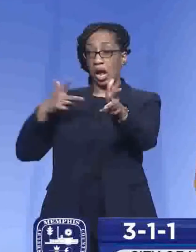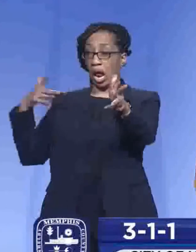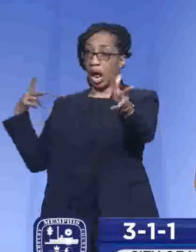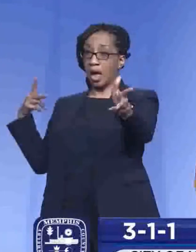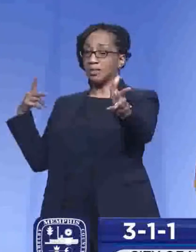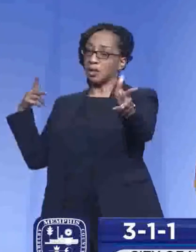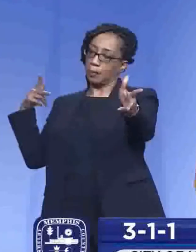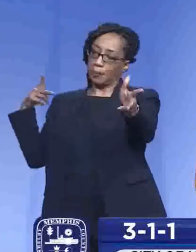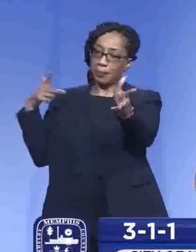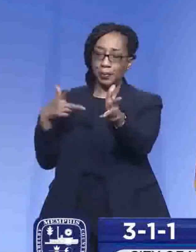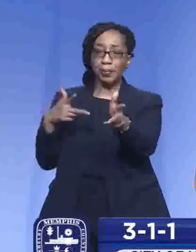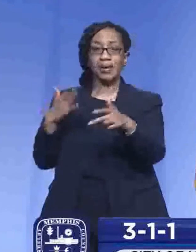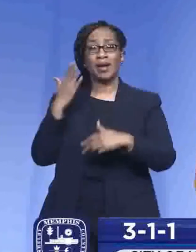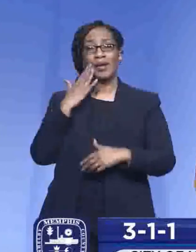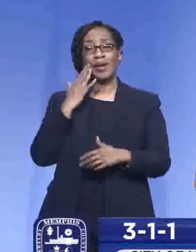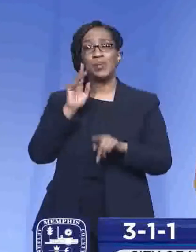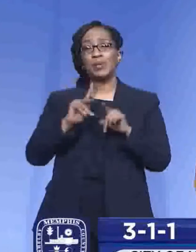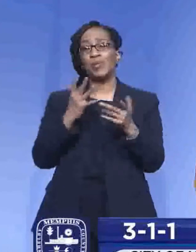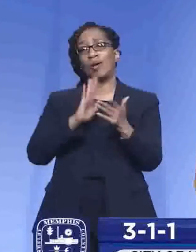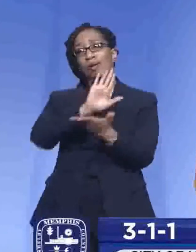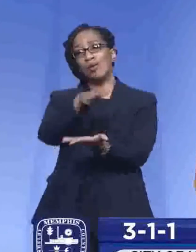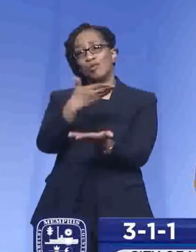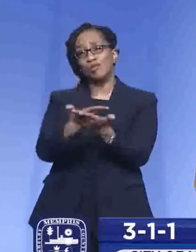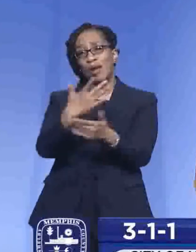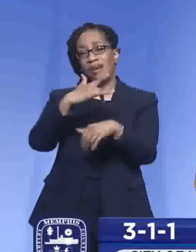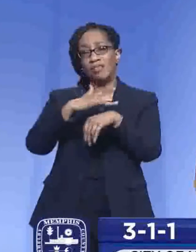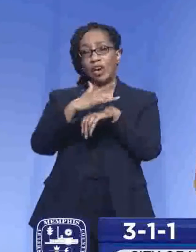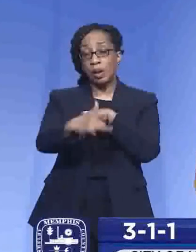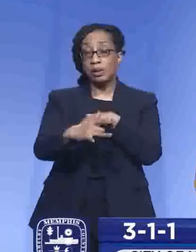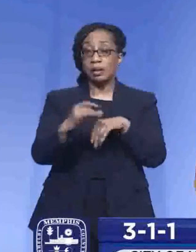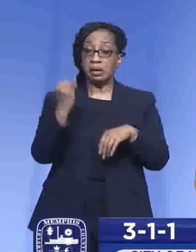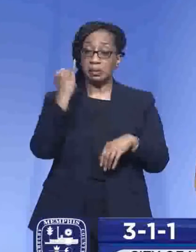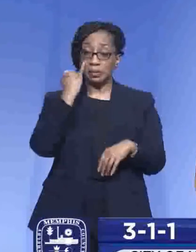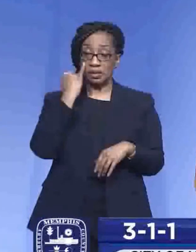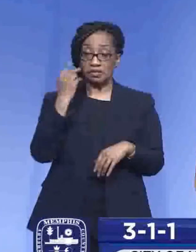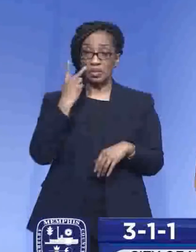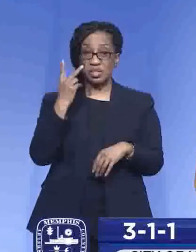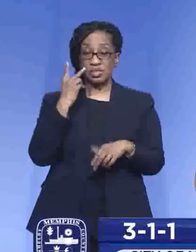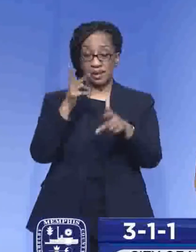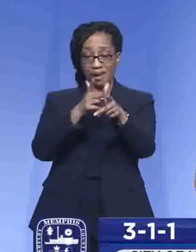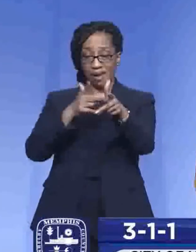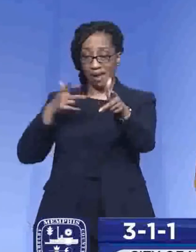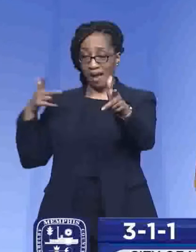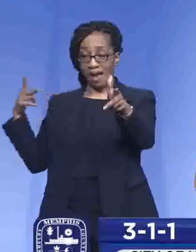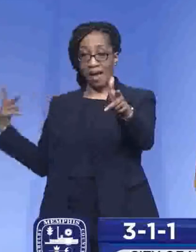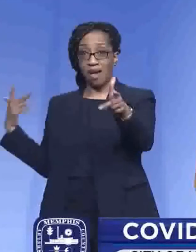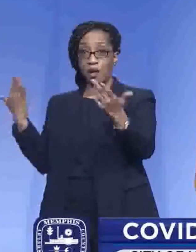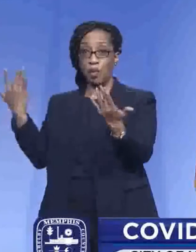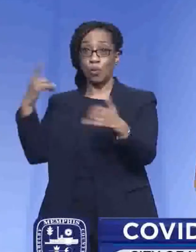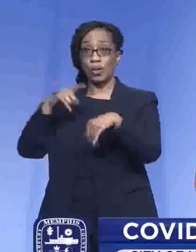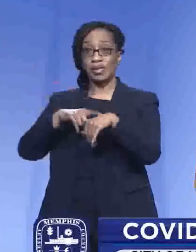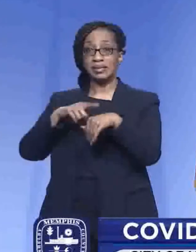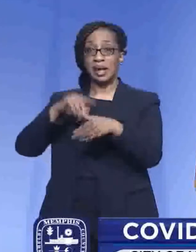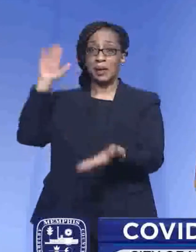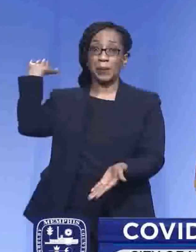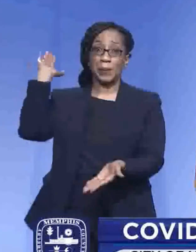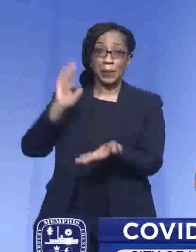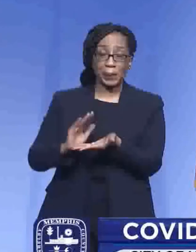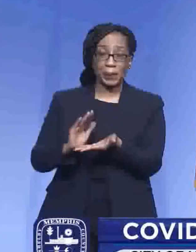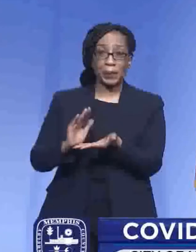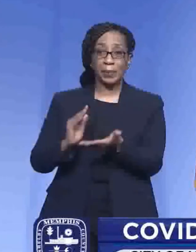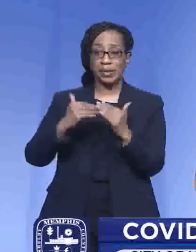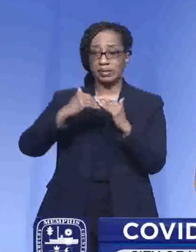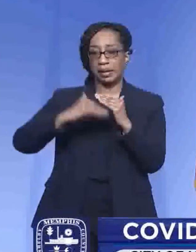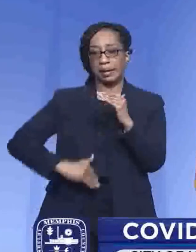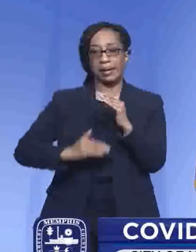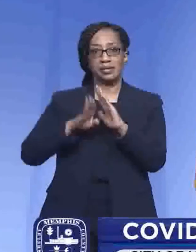I realize everybody wants to get there early, but if you look at the lines where that has been employed, the wait times are down. The average is well under